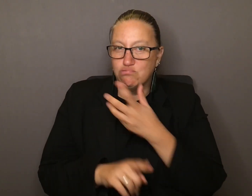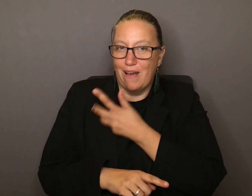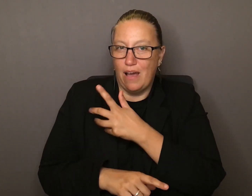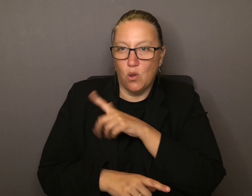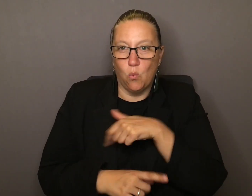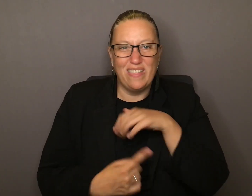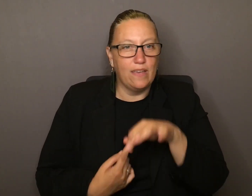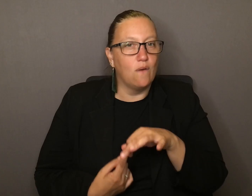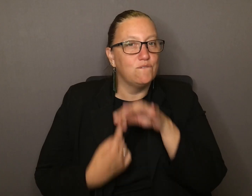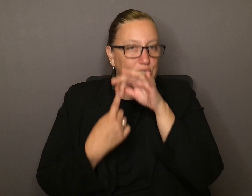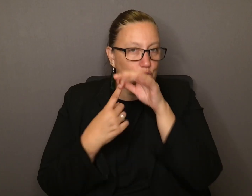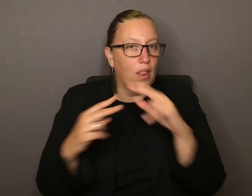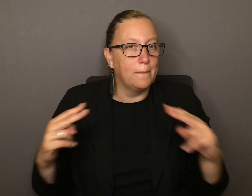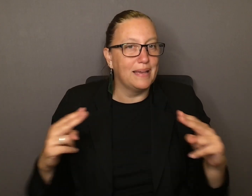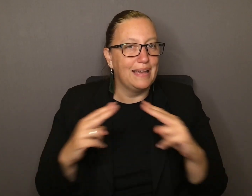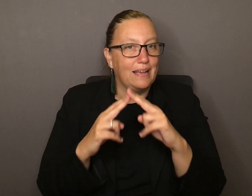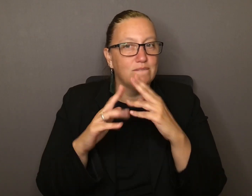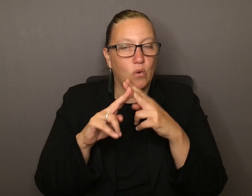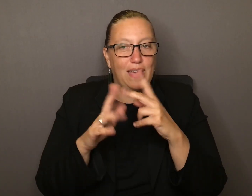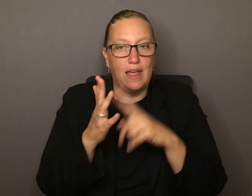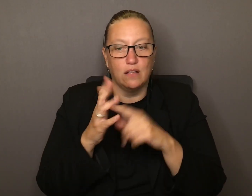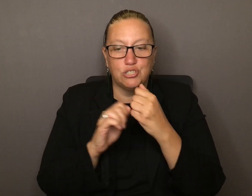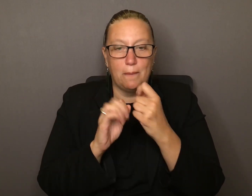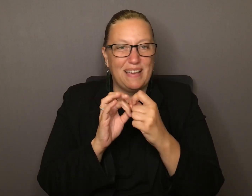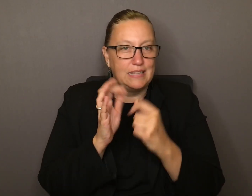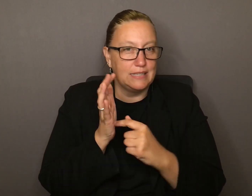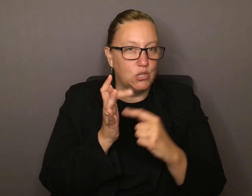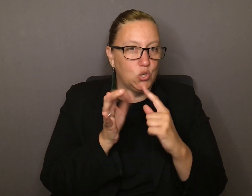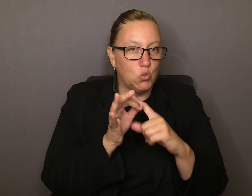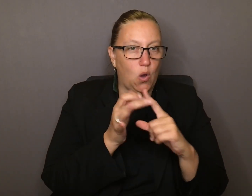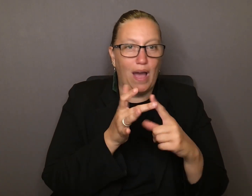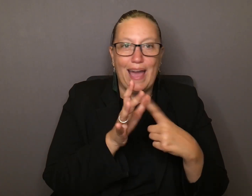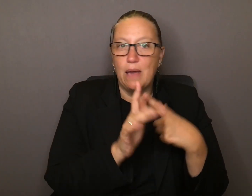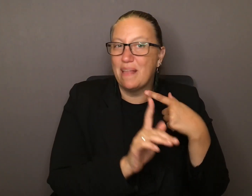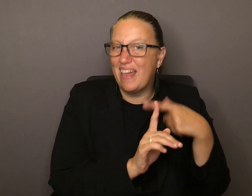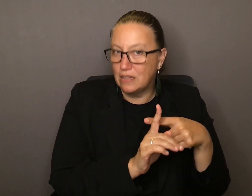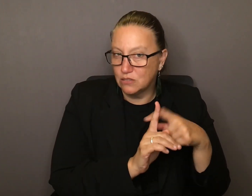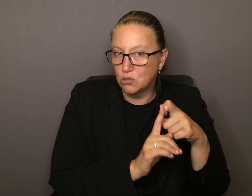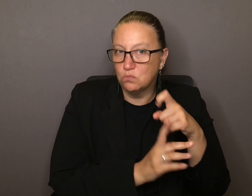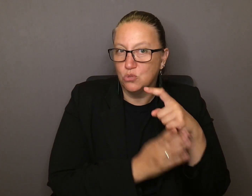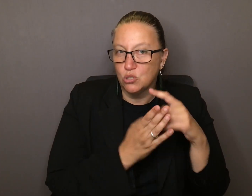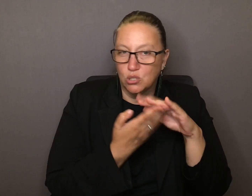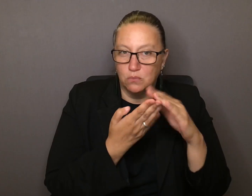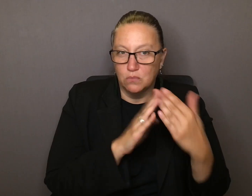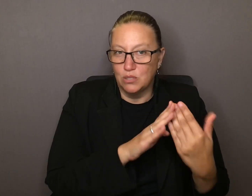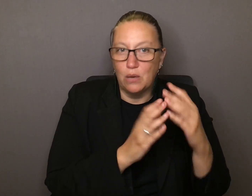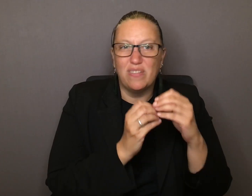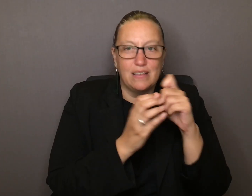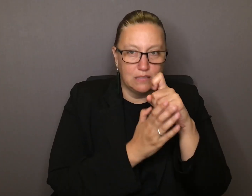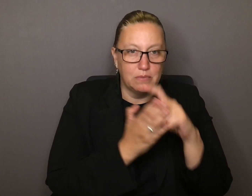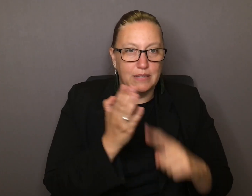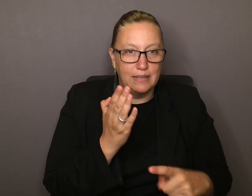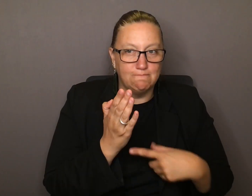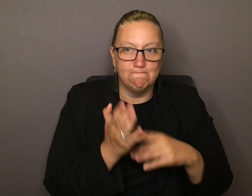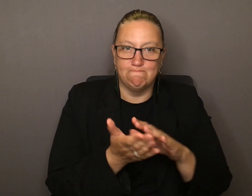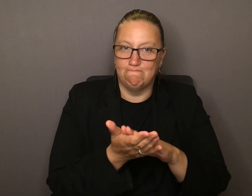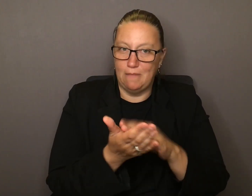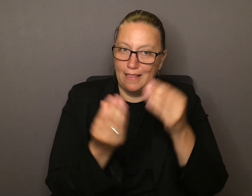peak for the LGBTQIA+ community with disability. And just to shout out now that